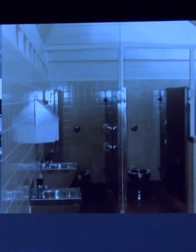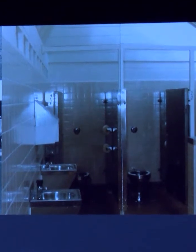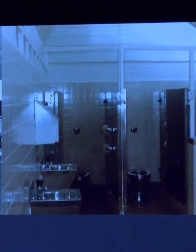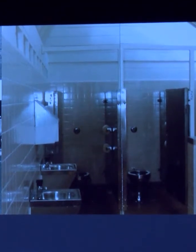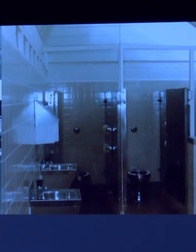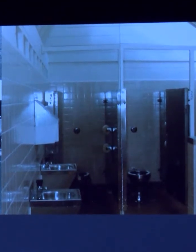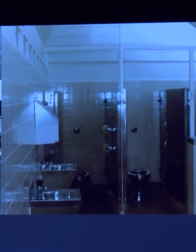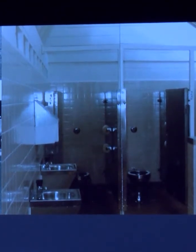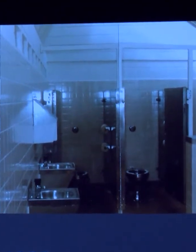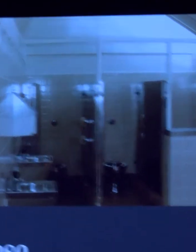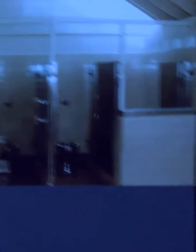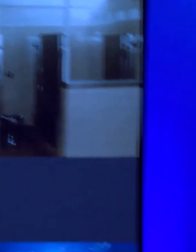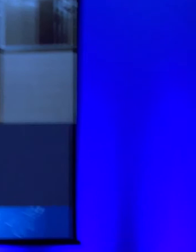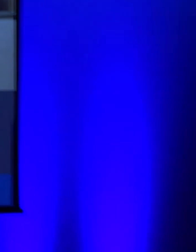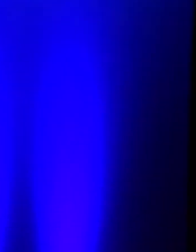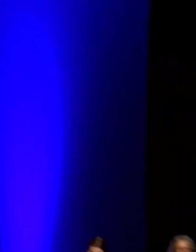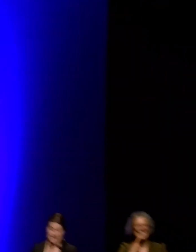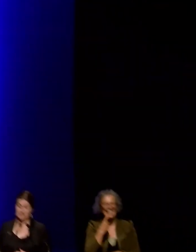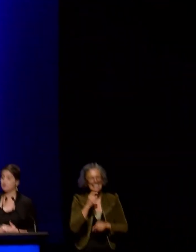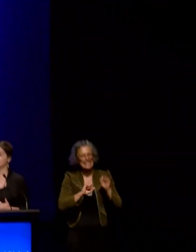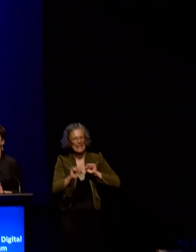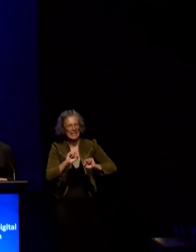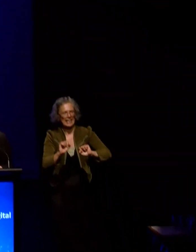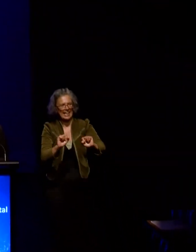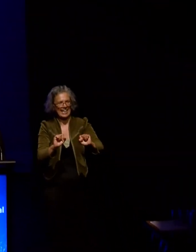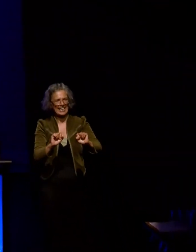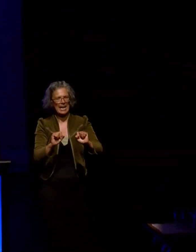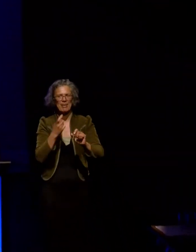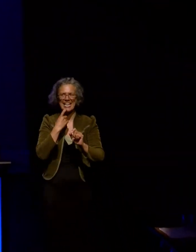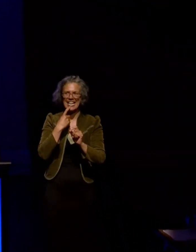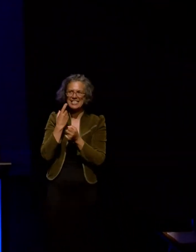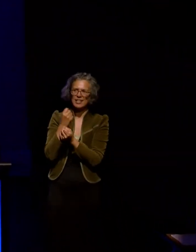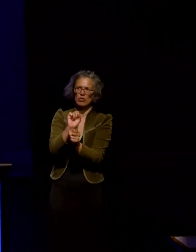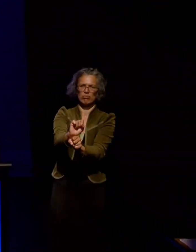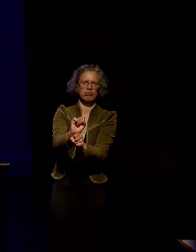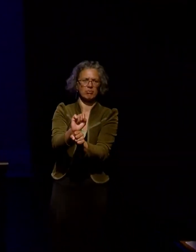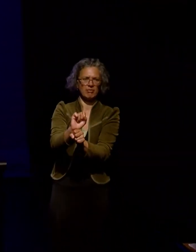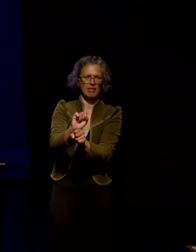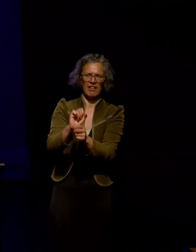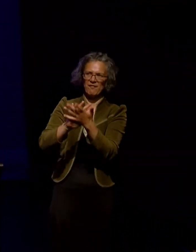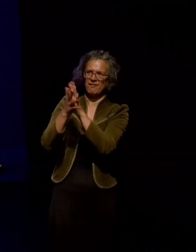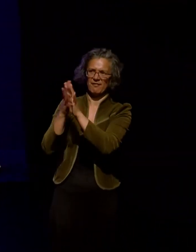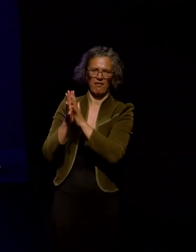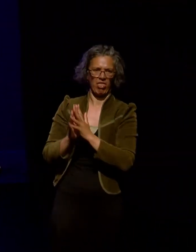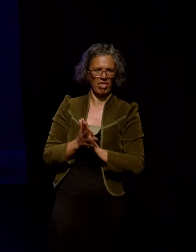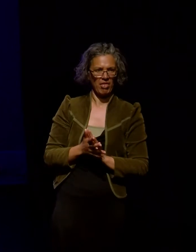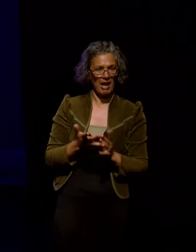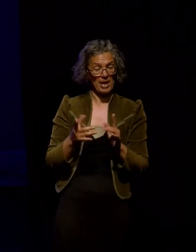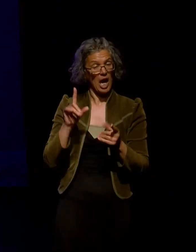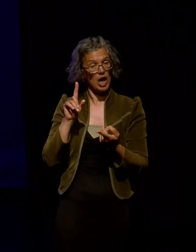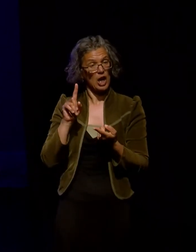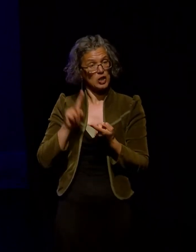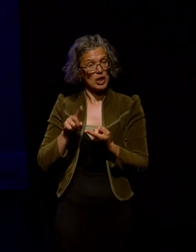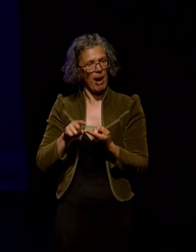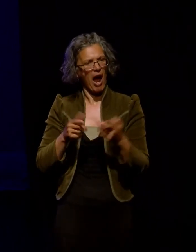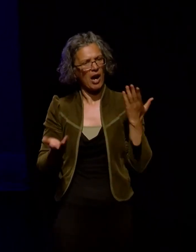was designed for easier cleaning and to prevent vandalism, which was a massive problem, and it was cheaper to build than the undergrounds.